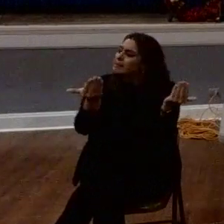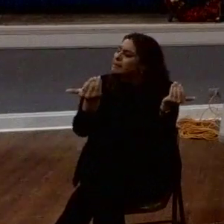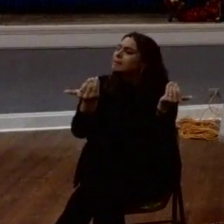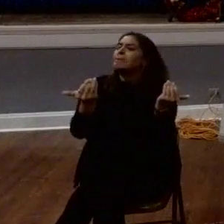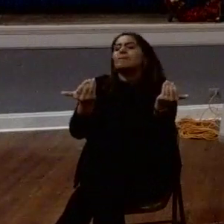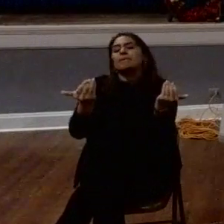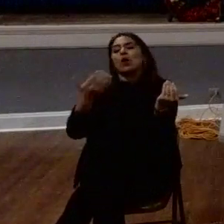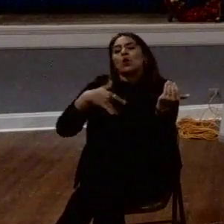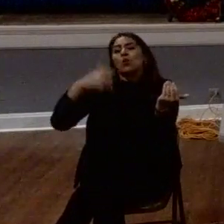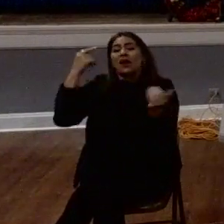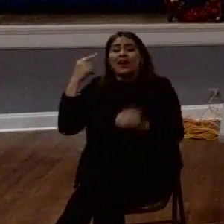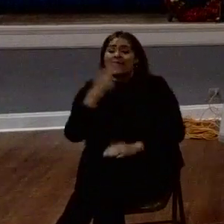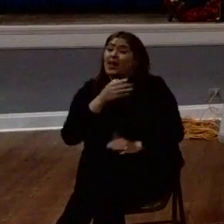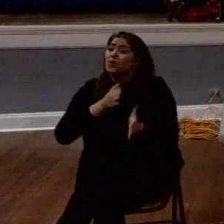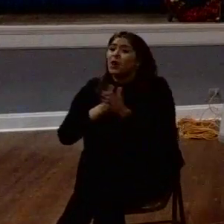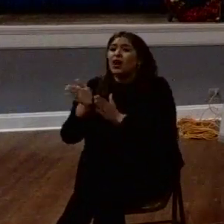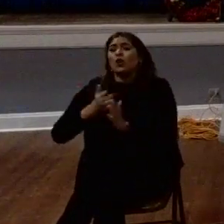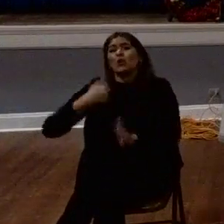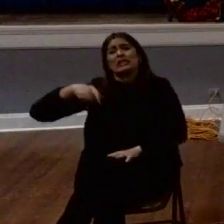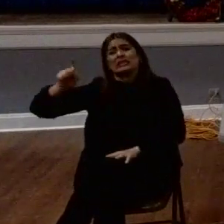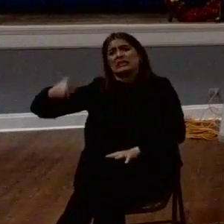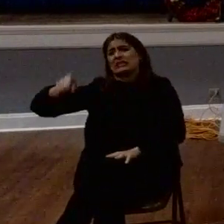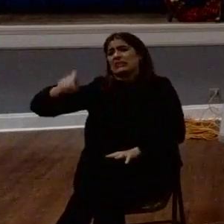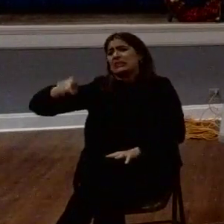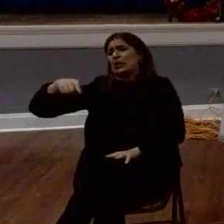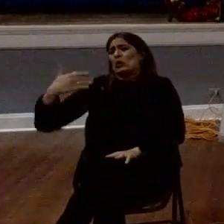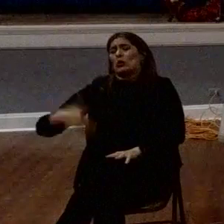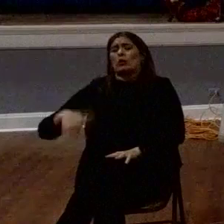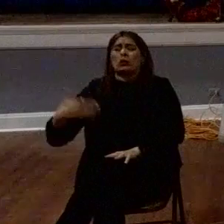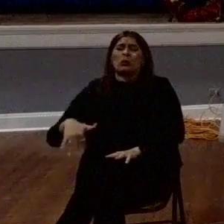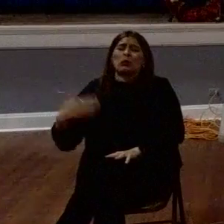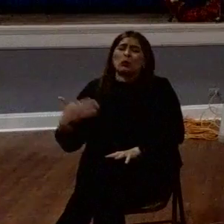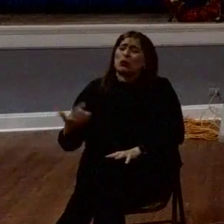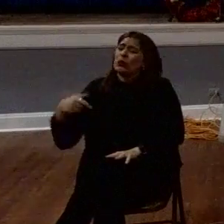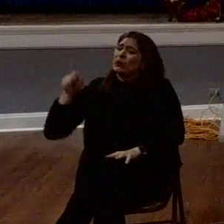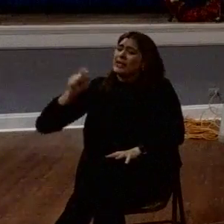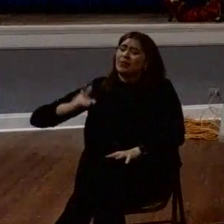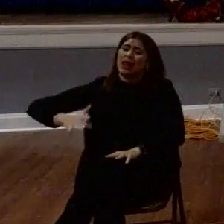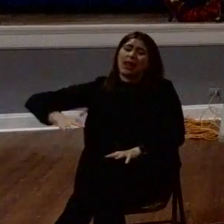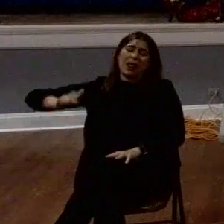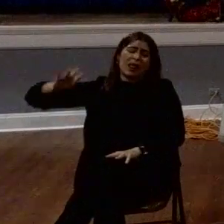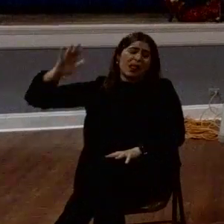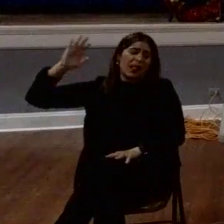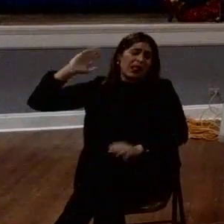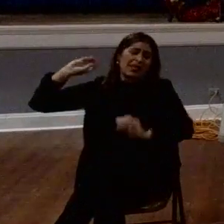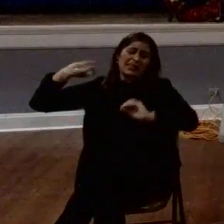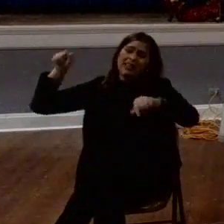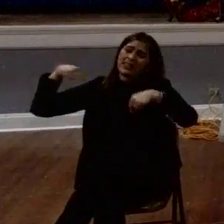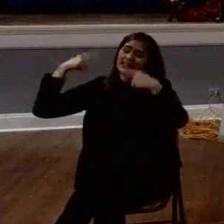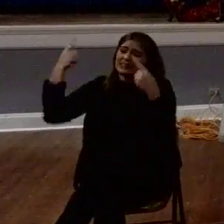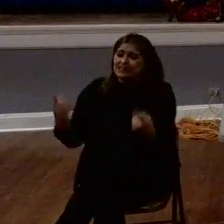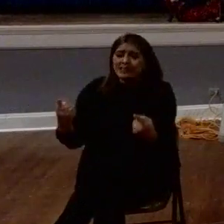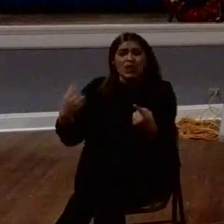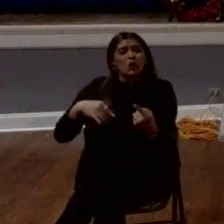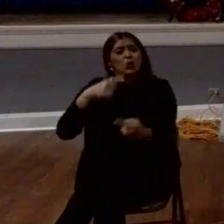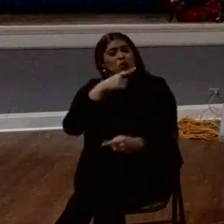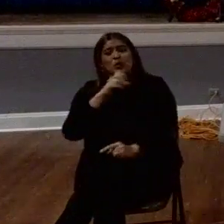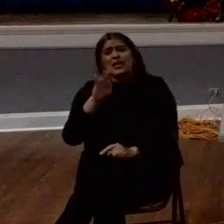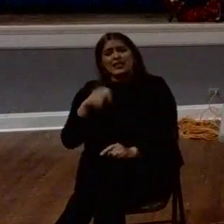because this park is overdue here. I mean, it's overdue for many, many years. And Sandy, you've done a great job. And